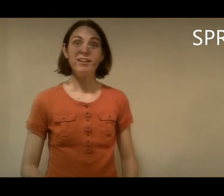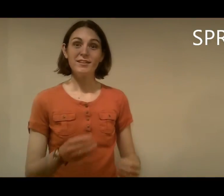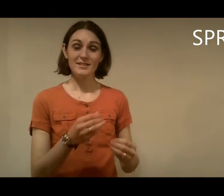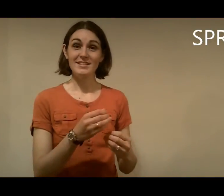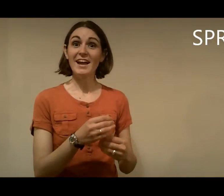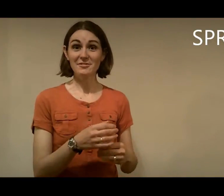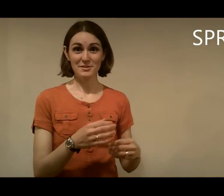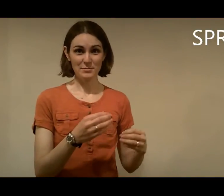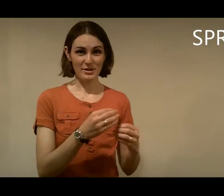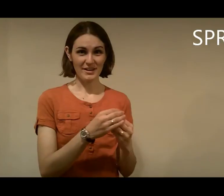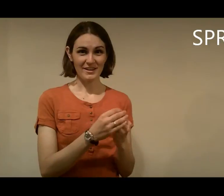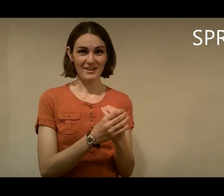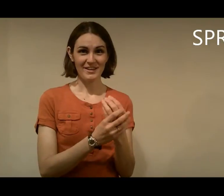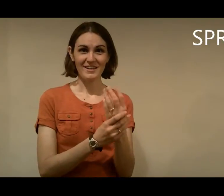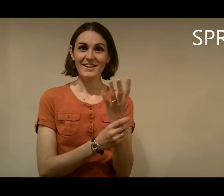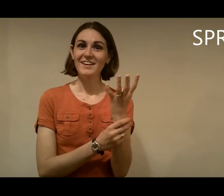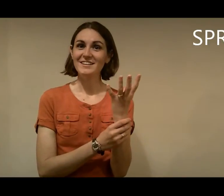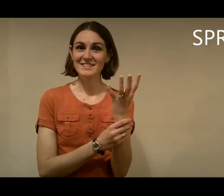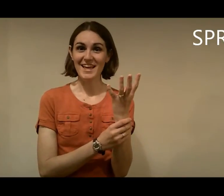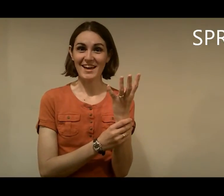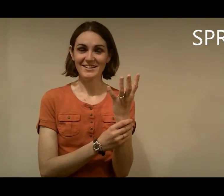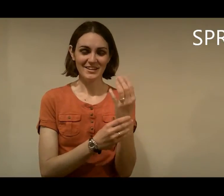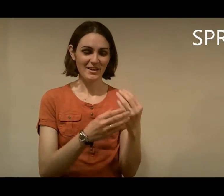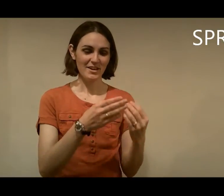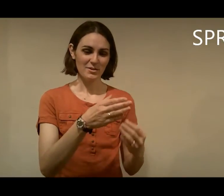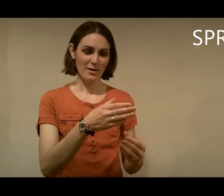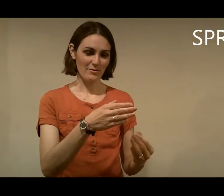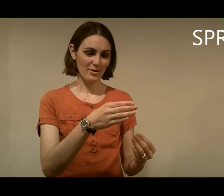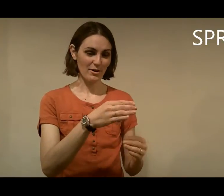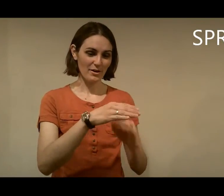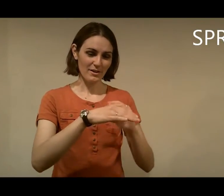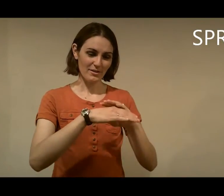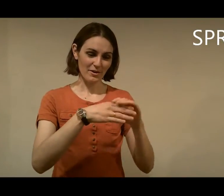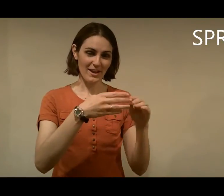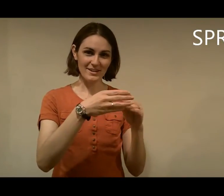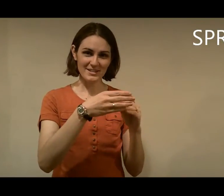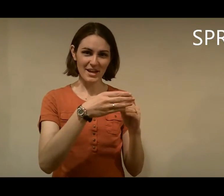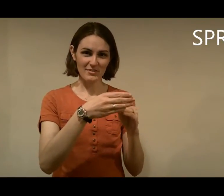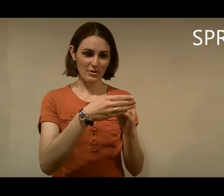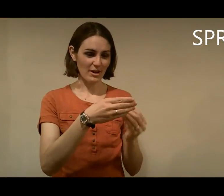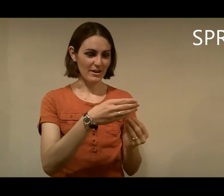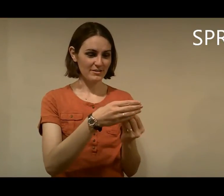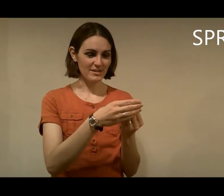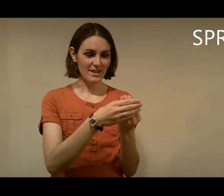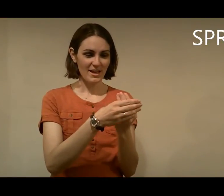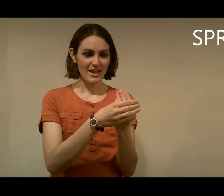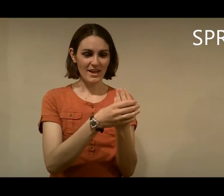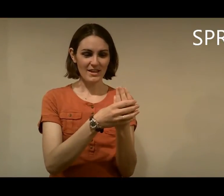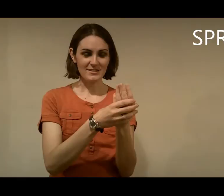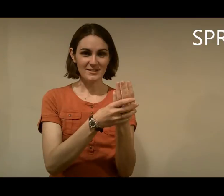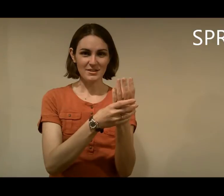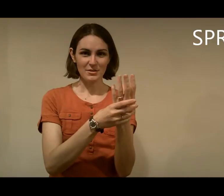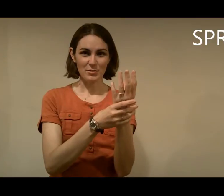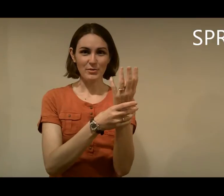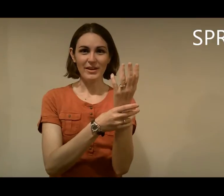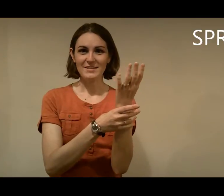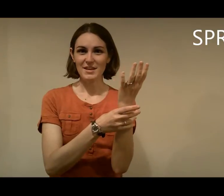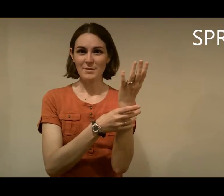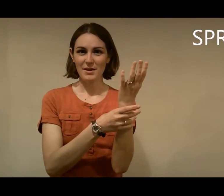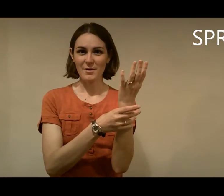The sign for spring is that. You have your hand is kind of the ground and your plant is coming up